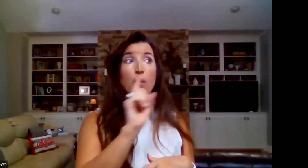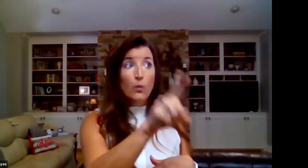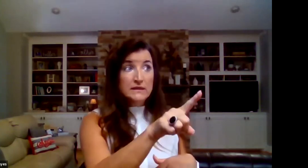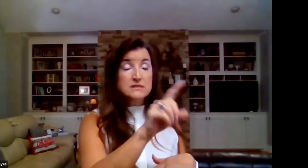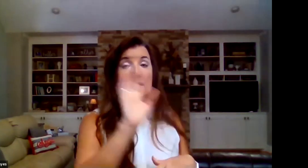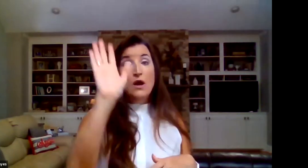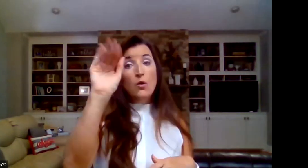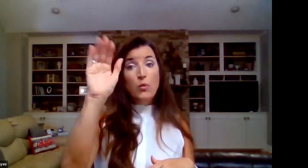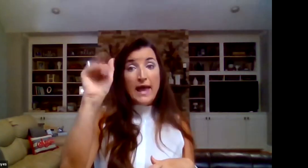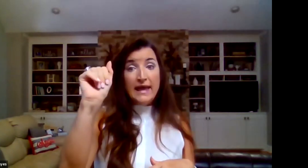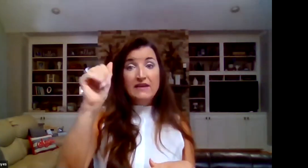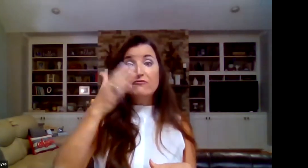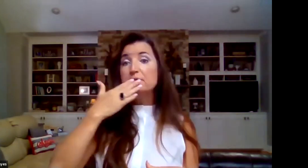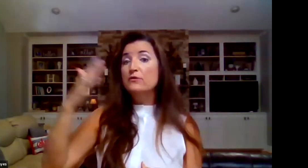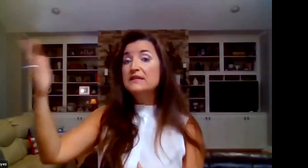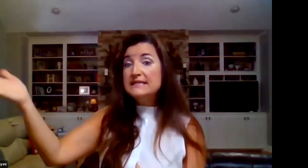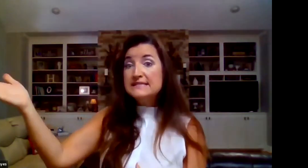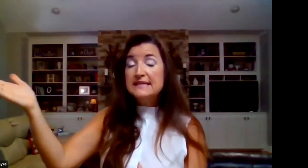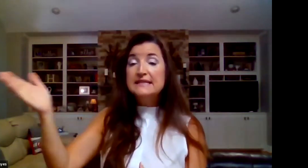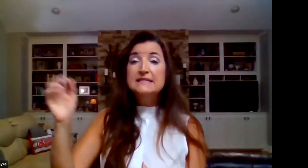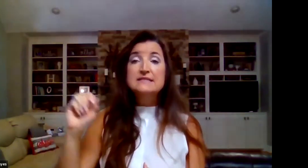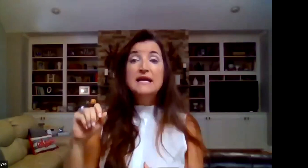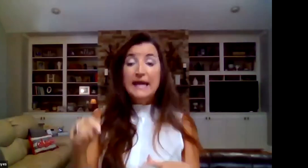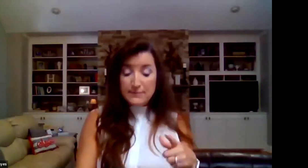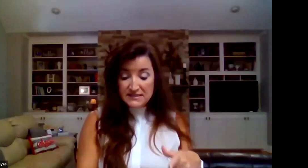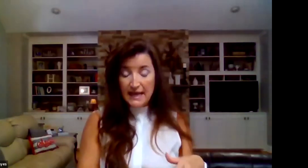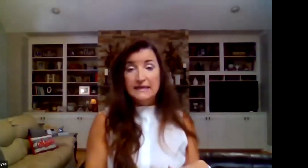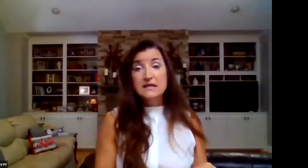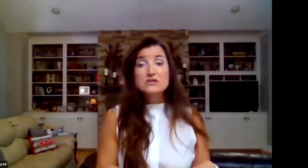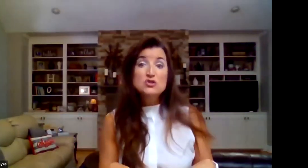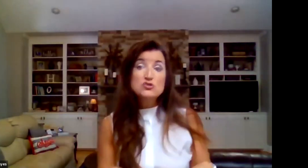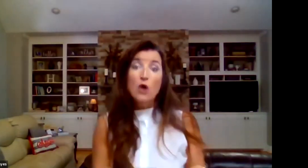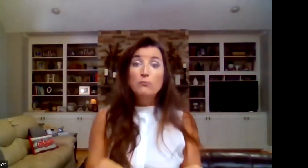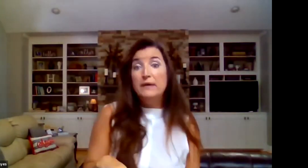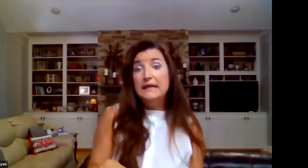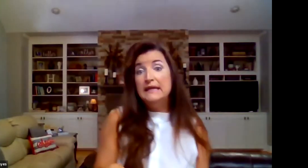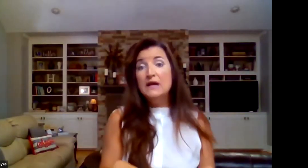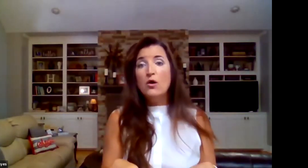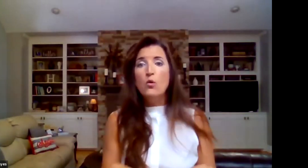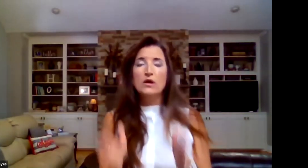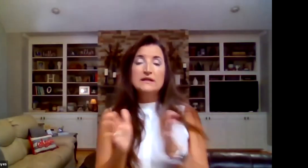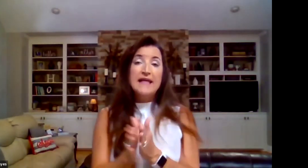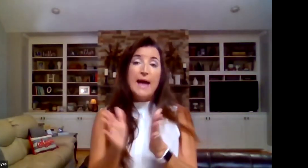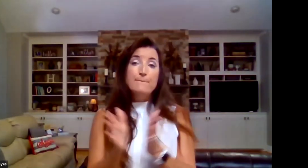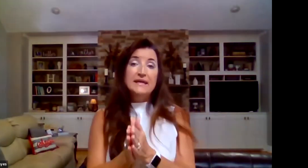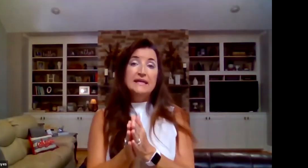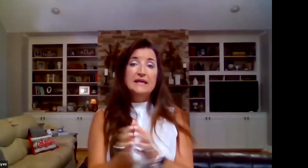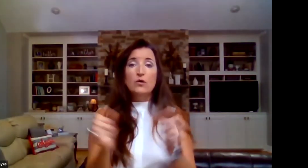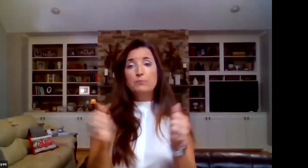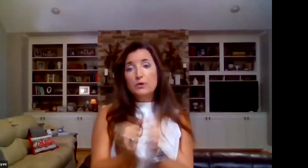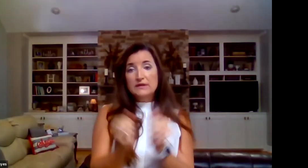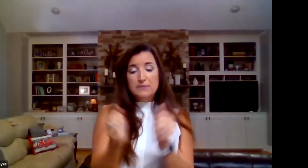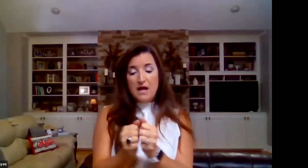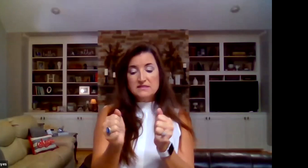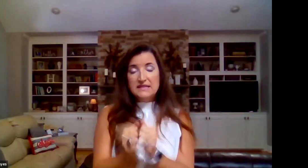him to point, wave, blow kisses, imitate stomping or